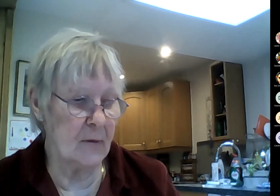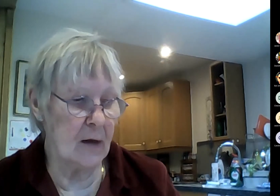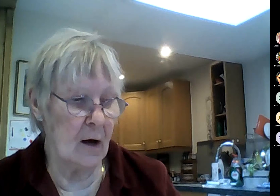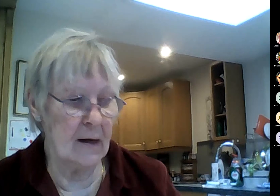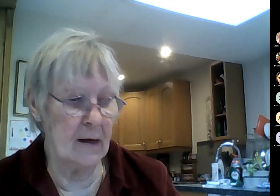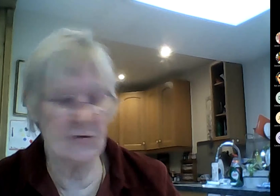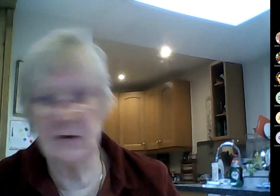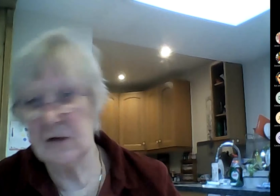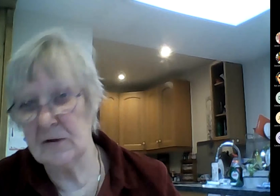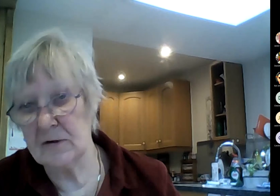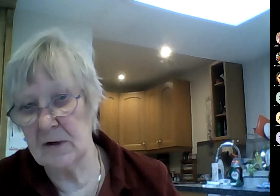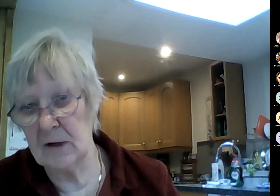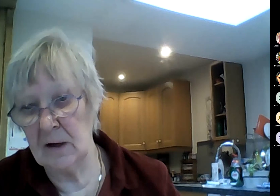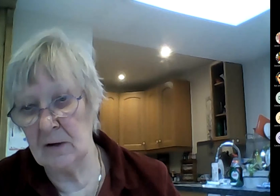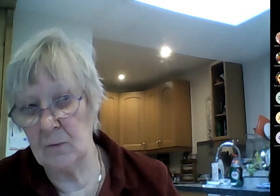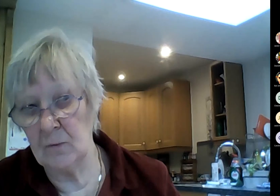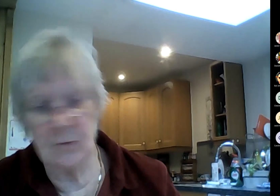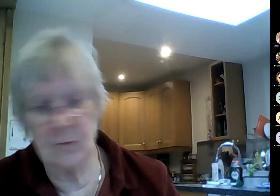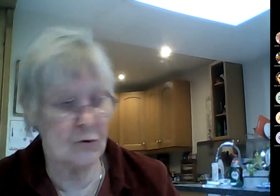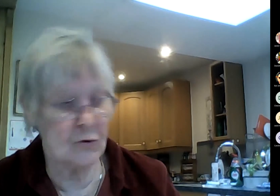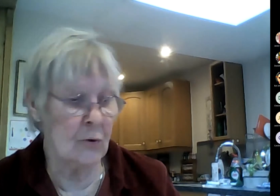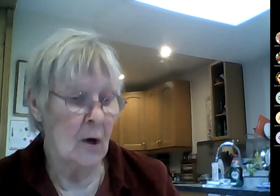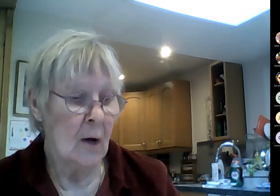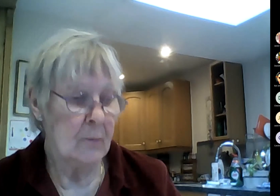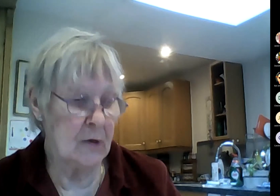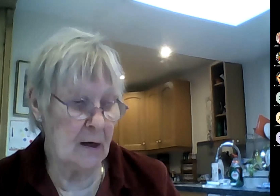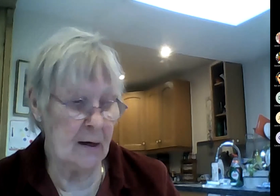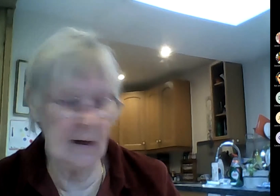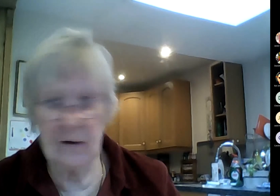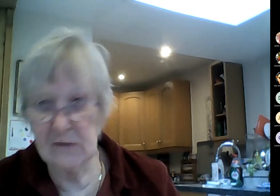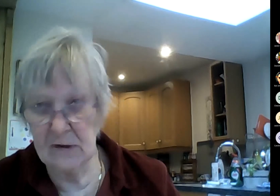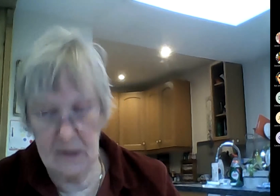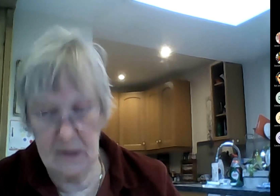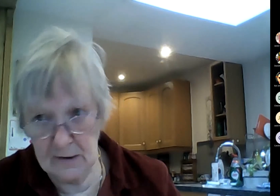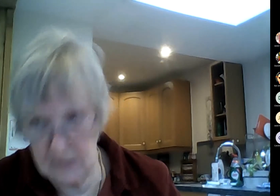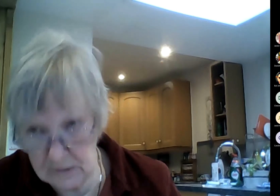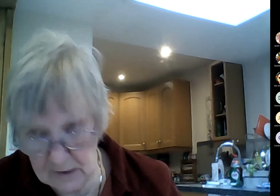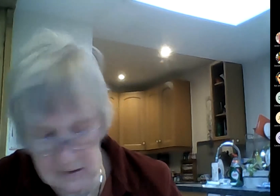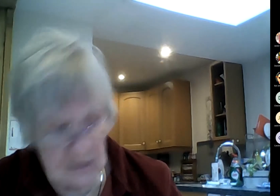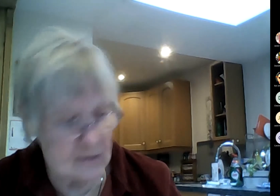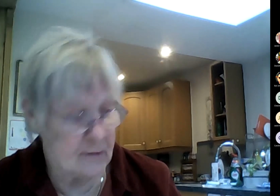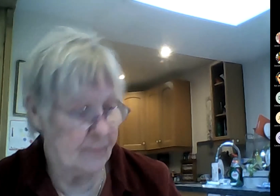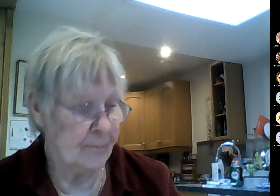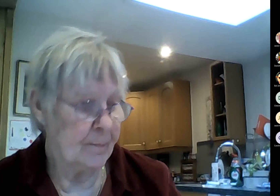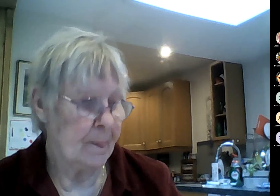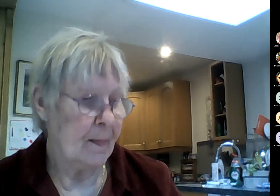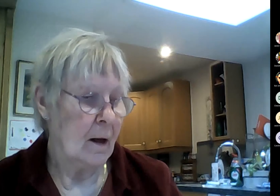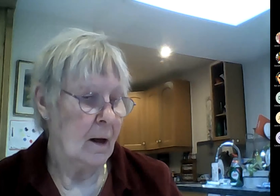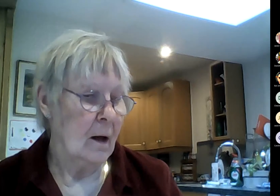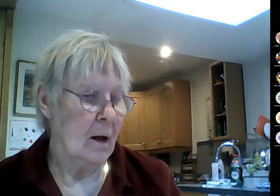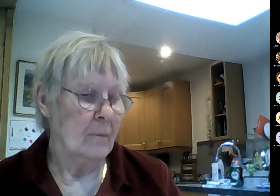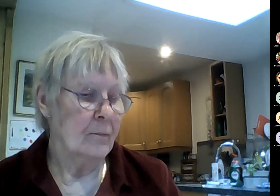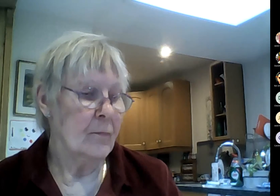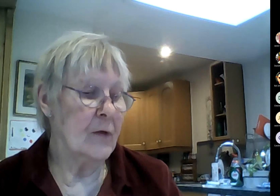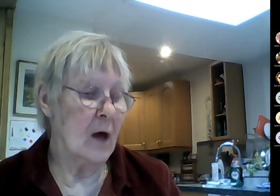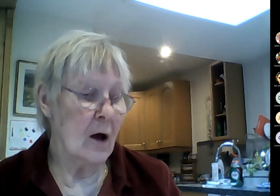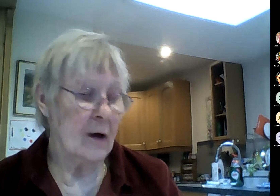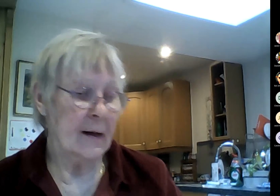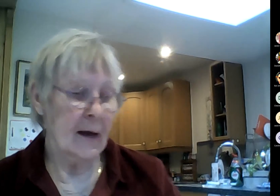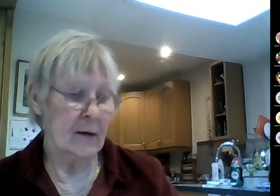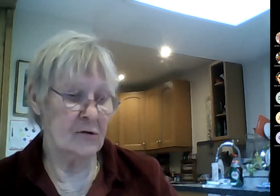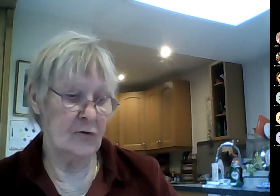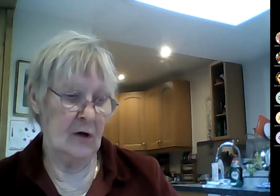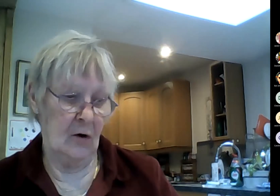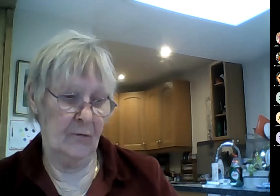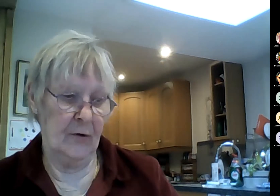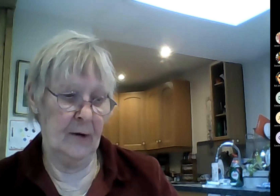Secondly, some of the early history since the World War II, particularly since the 1960s. The